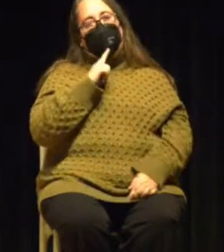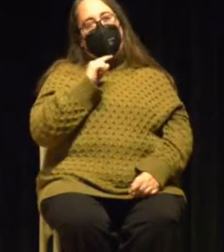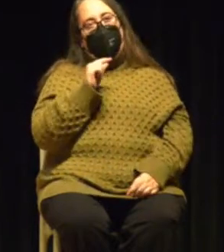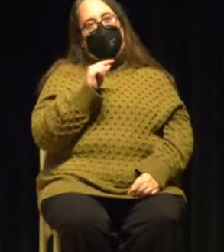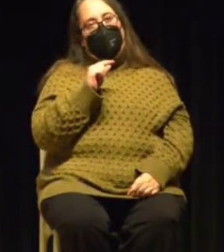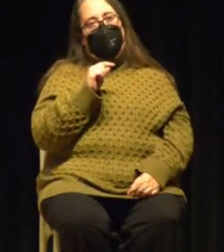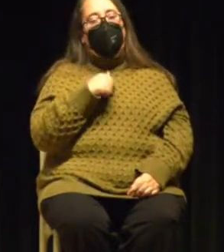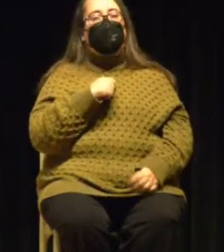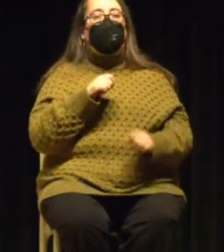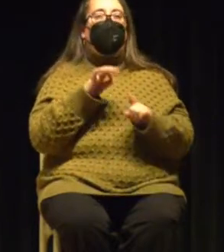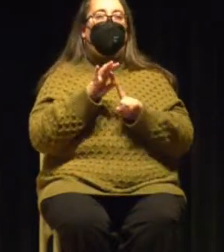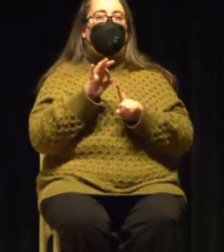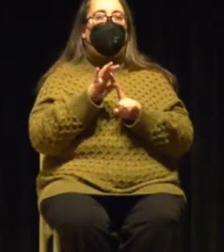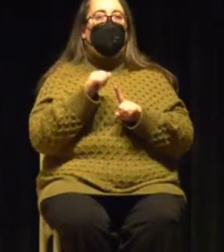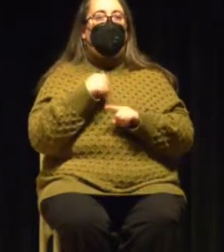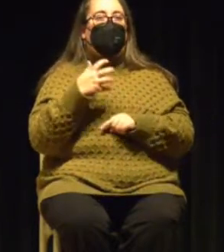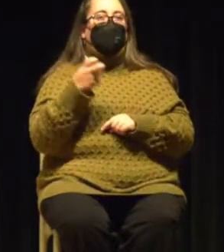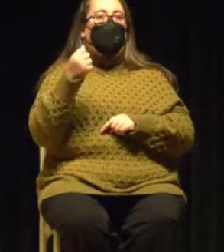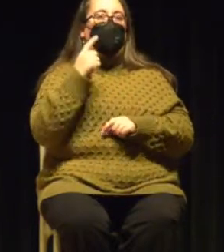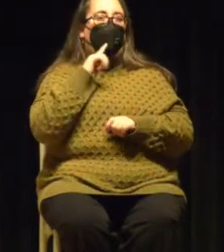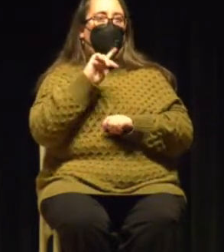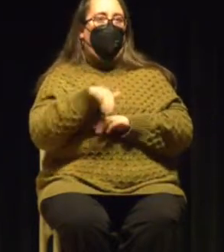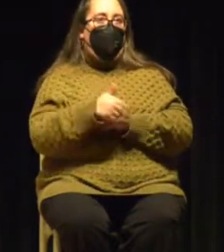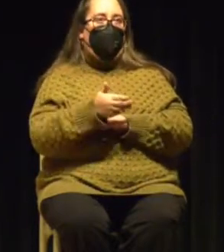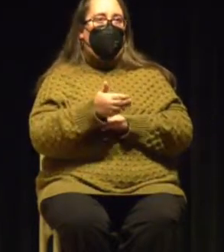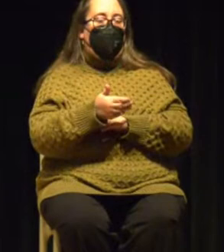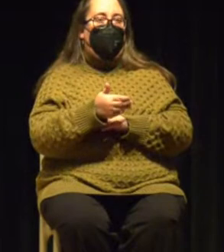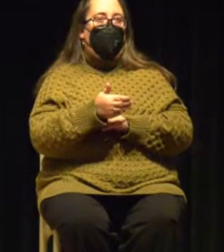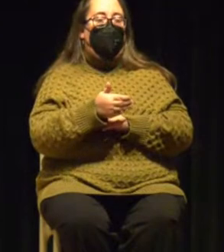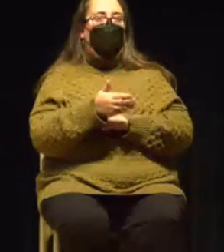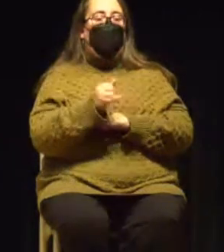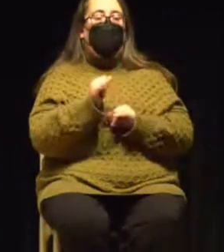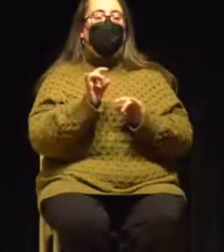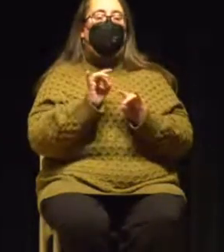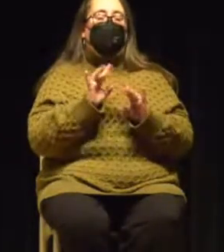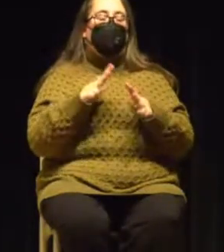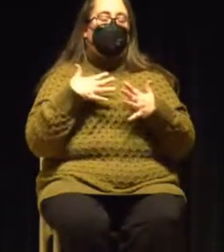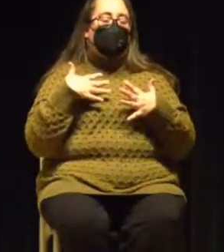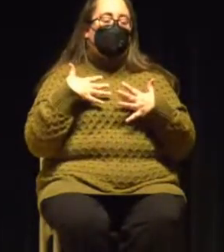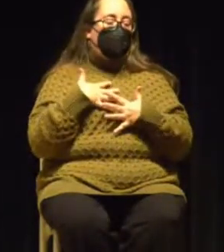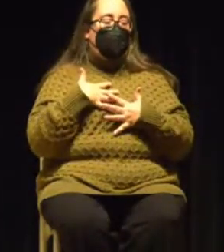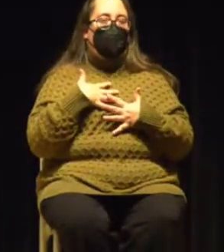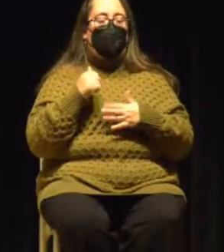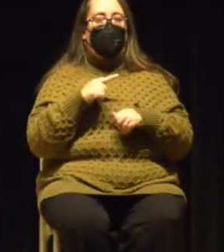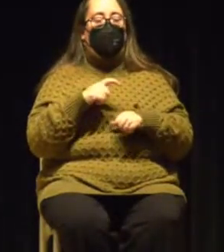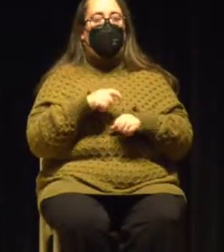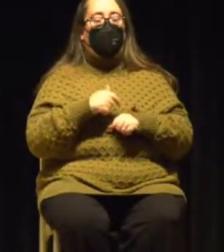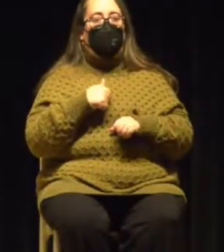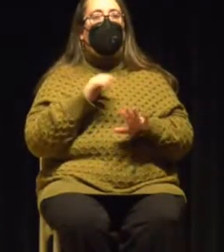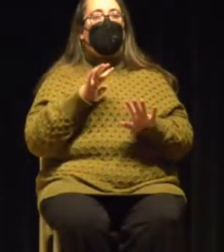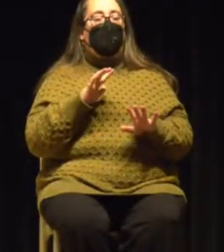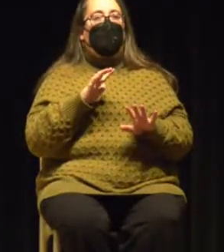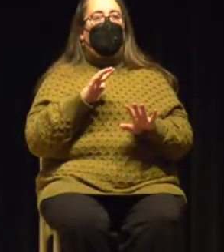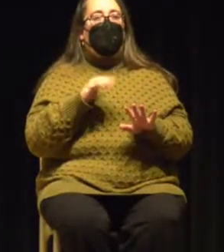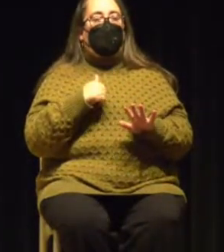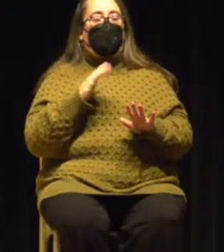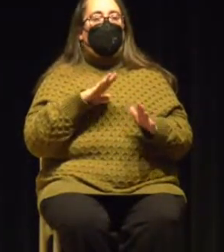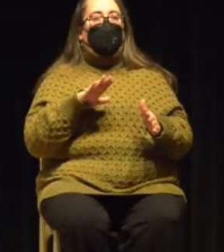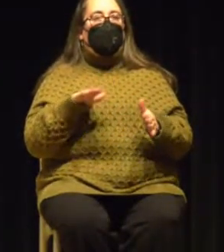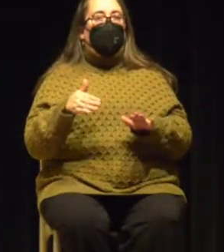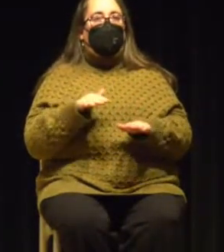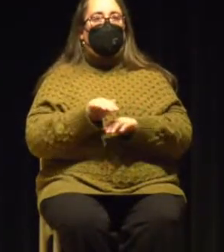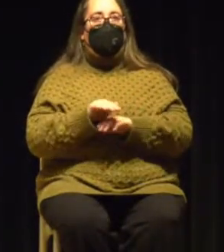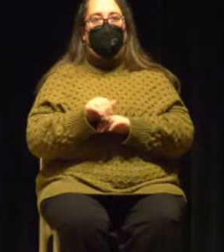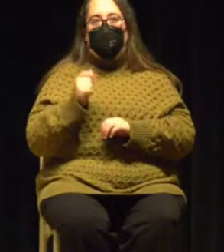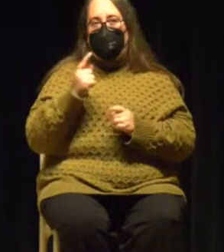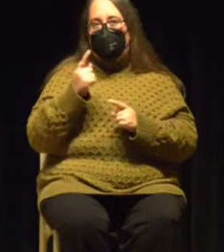I was in Pakistan and I was abducted for a night. And it was harrowing. And it was the only time in my life I'm like, I'm definitely getting killed tonight. I was wondering